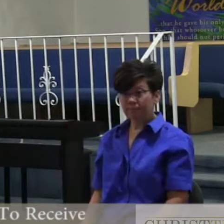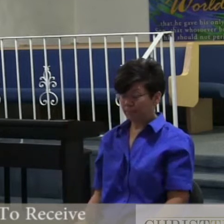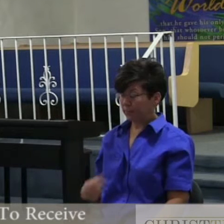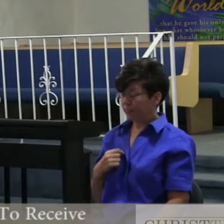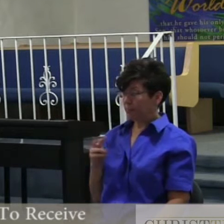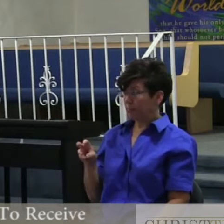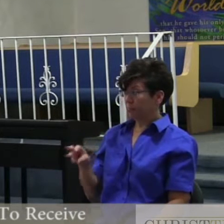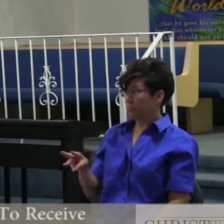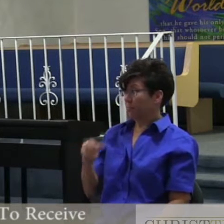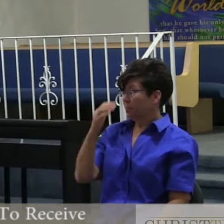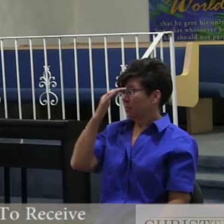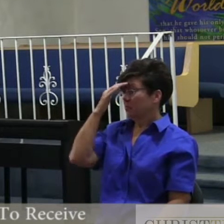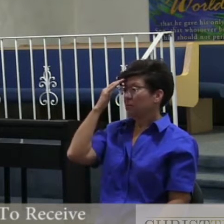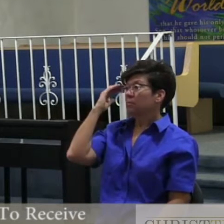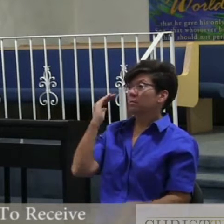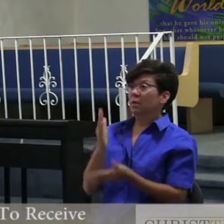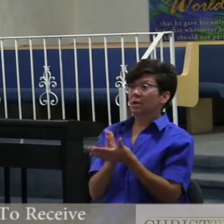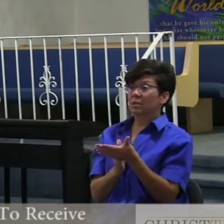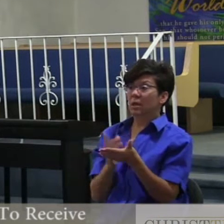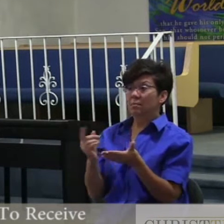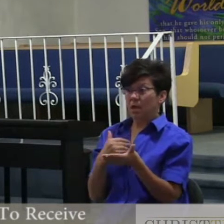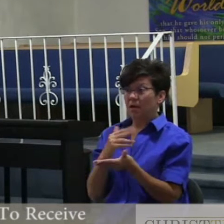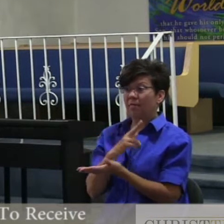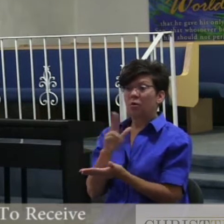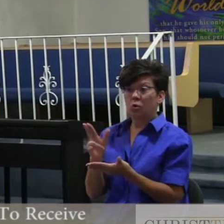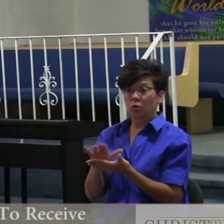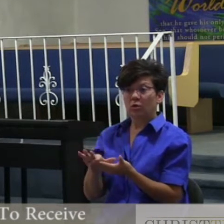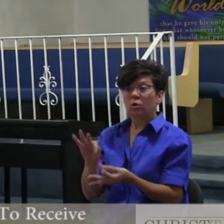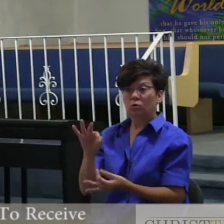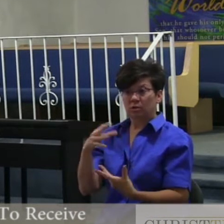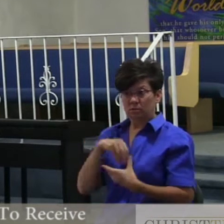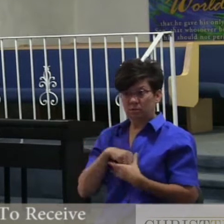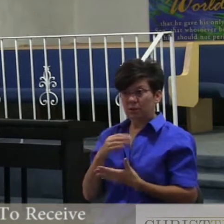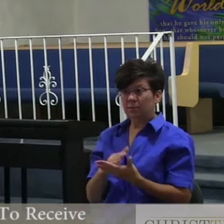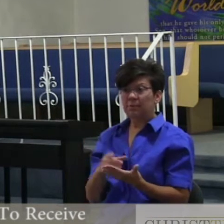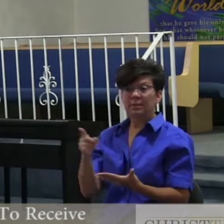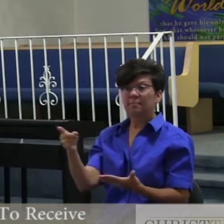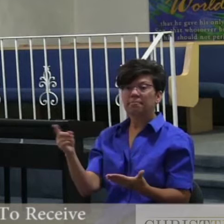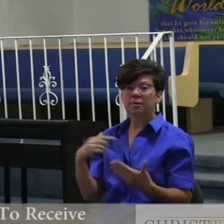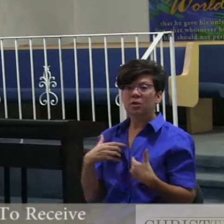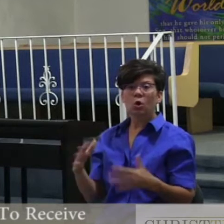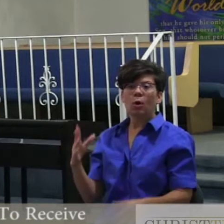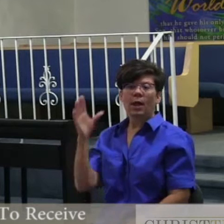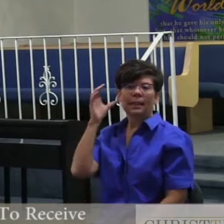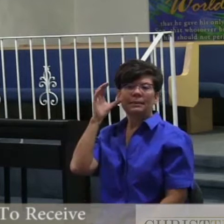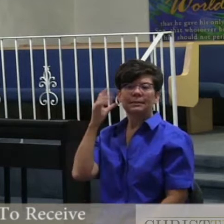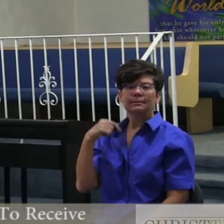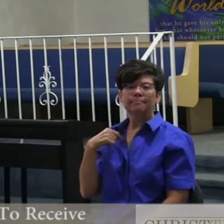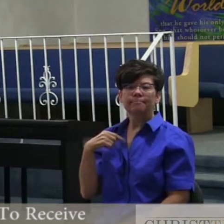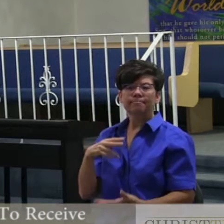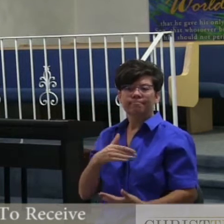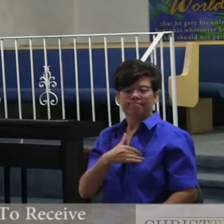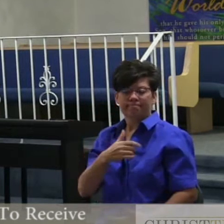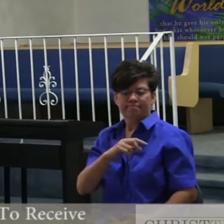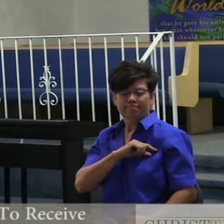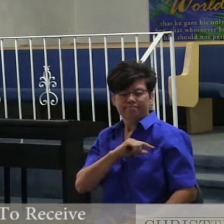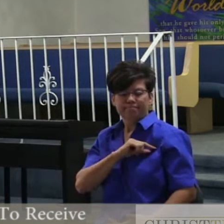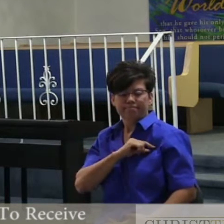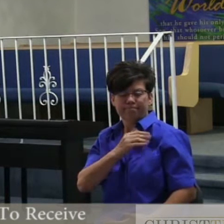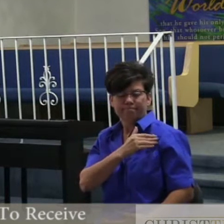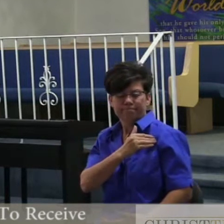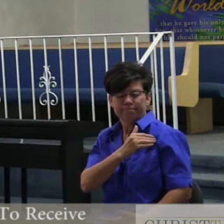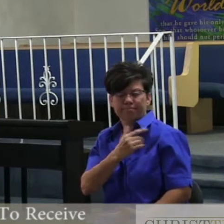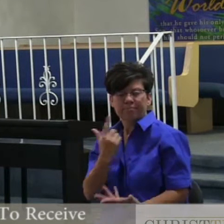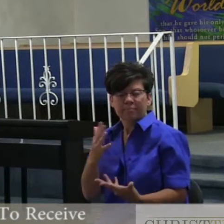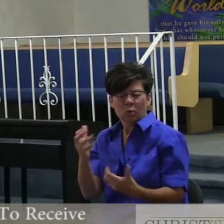Wow. Some have the Holy Ghost, but some don't want to listen to the Holy Ghost. Right? But